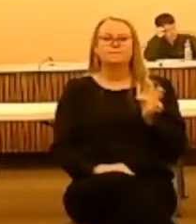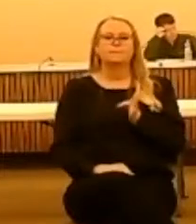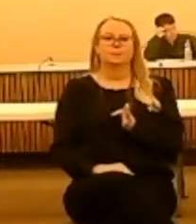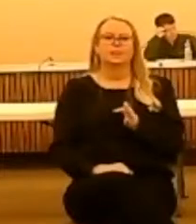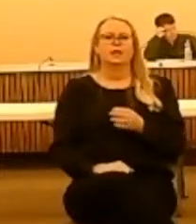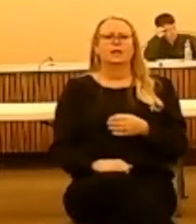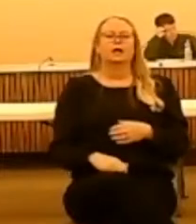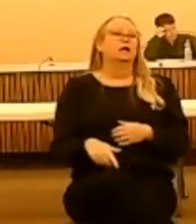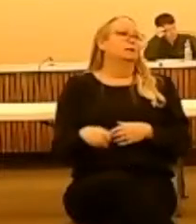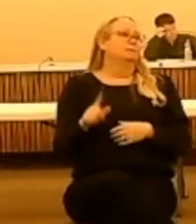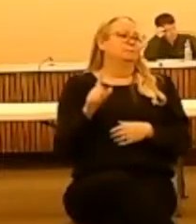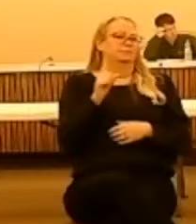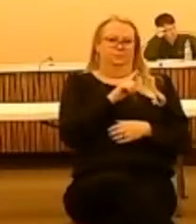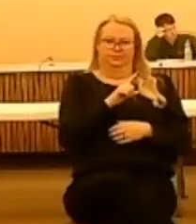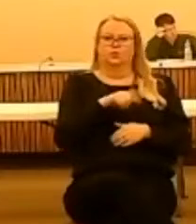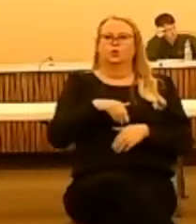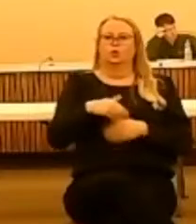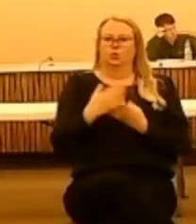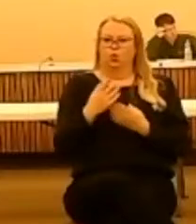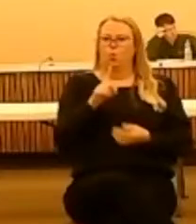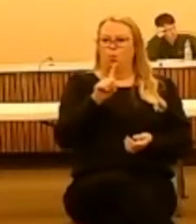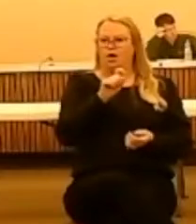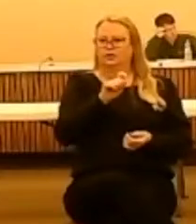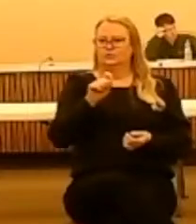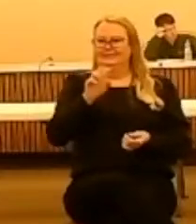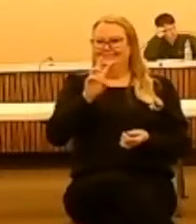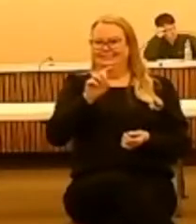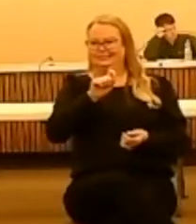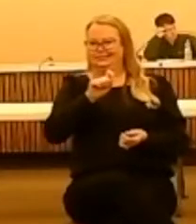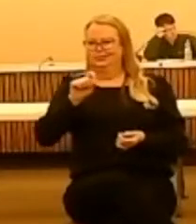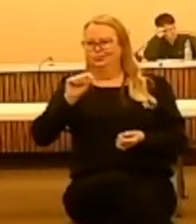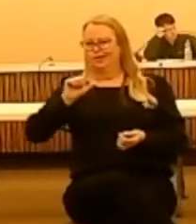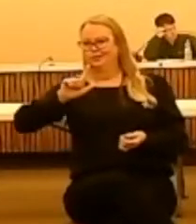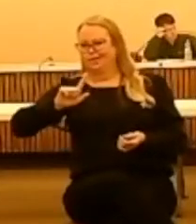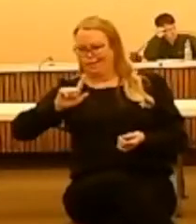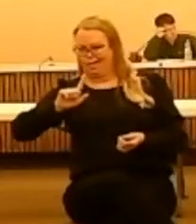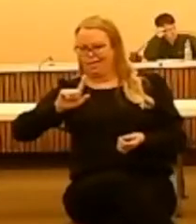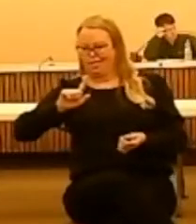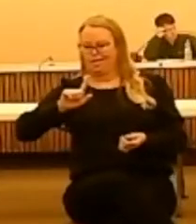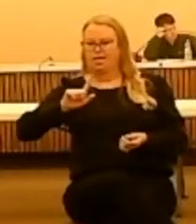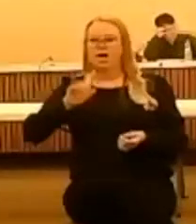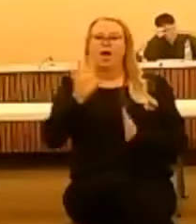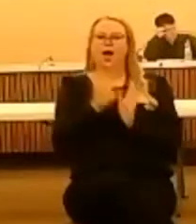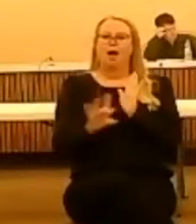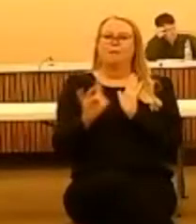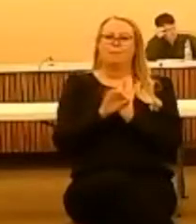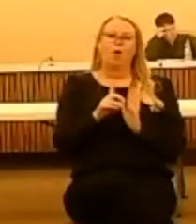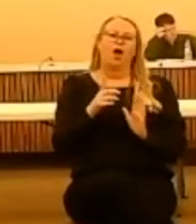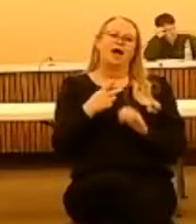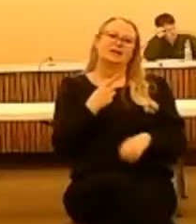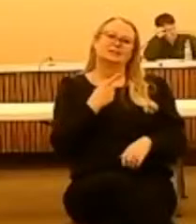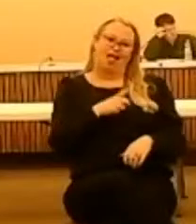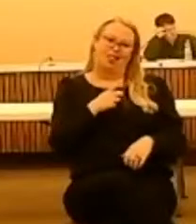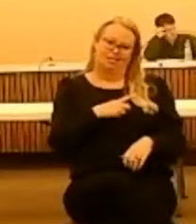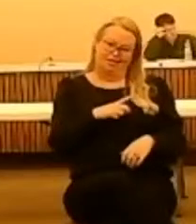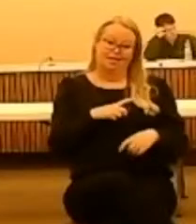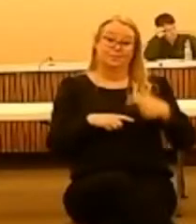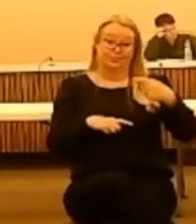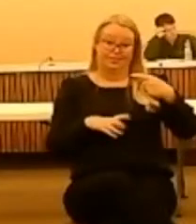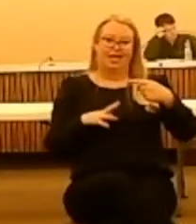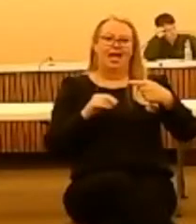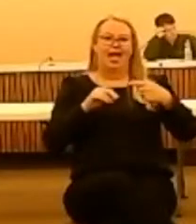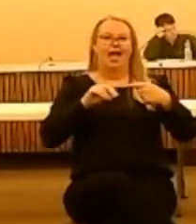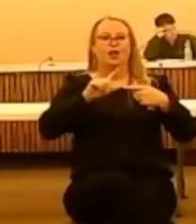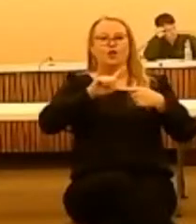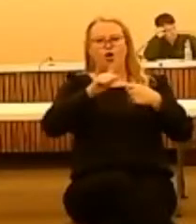Supervisor and fellow board members, I have resolution 1-6, 2021 to appoint a delegate and alternate delegate for the